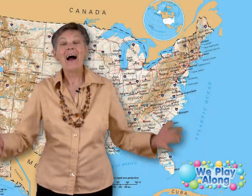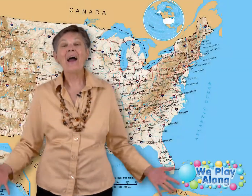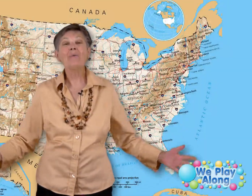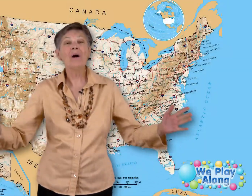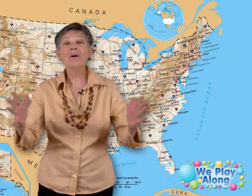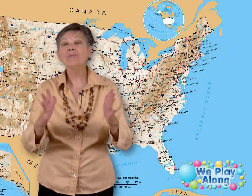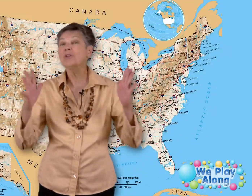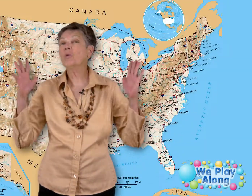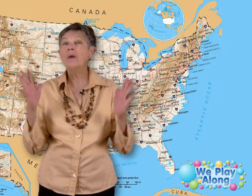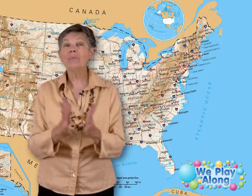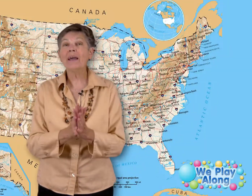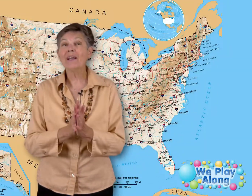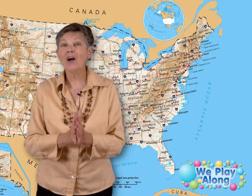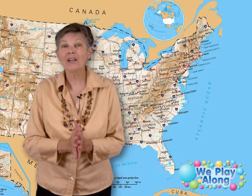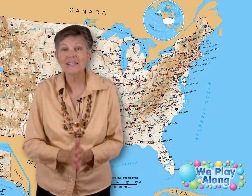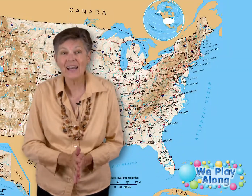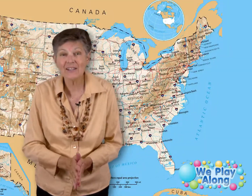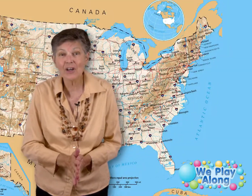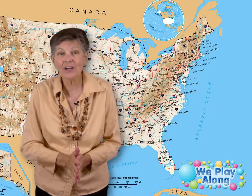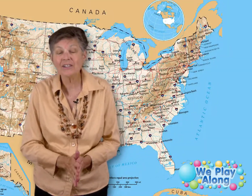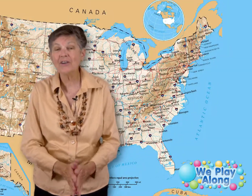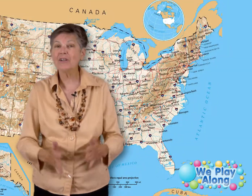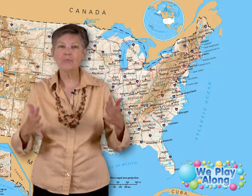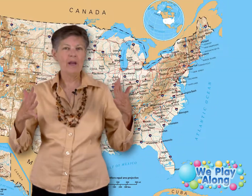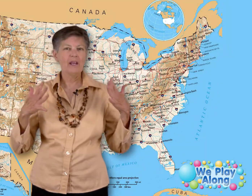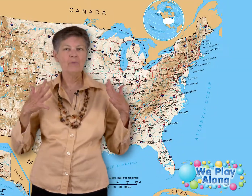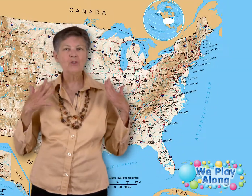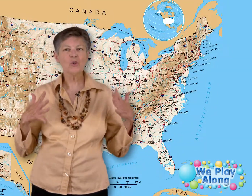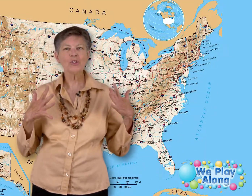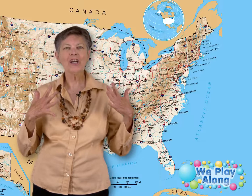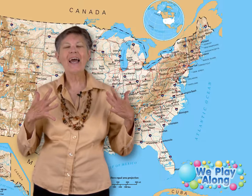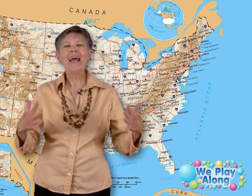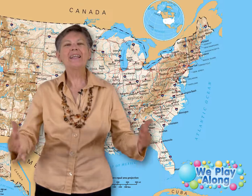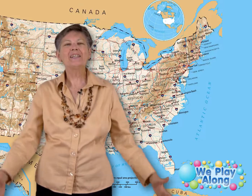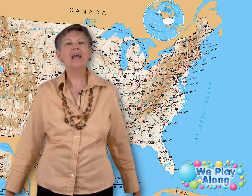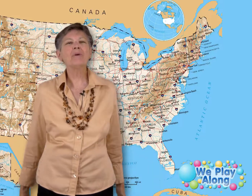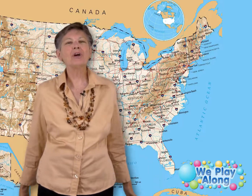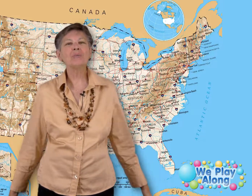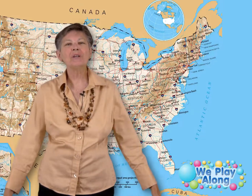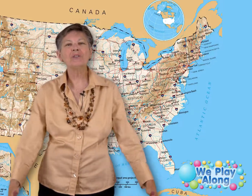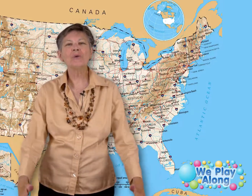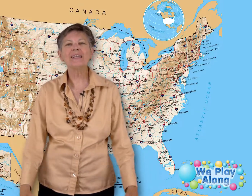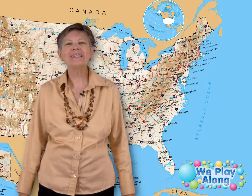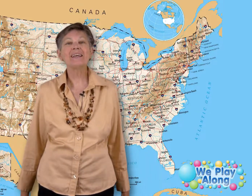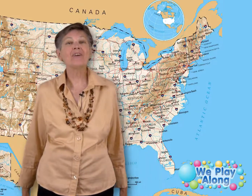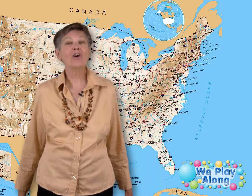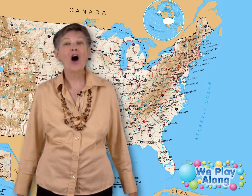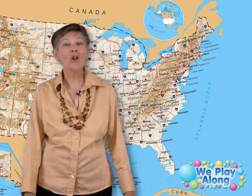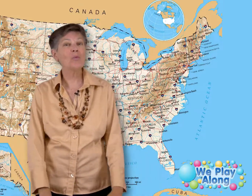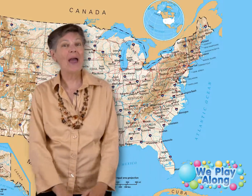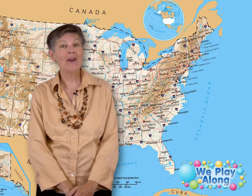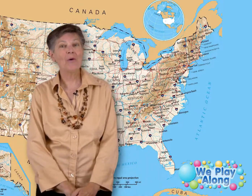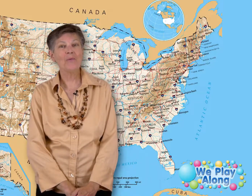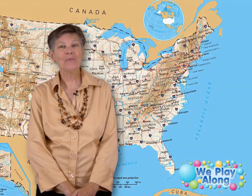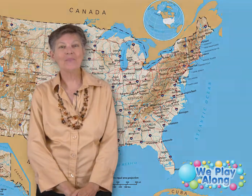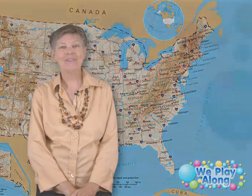Hi, welcome to the We Play Along State Song series. My name is Georgia, and today we're going to be doing the state of Colorado. We